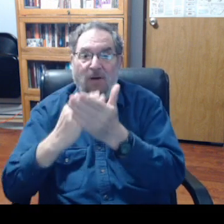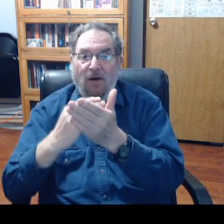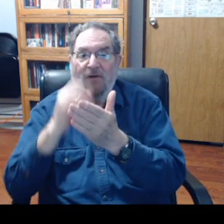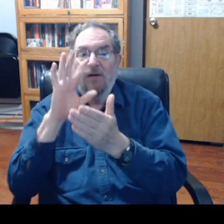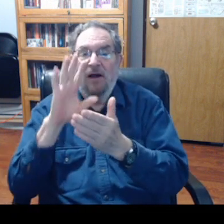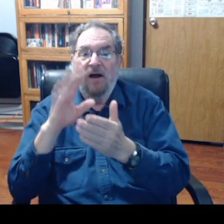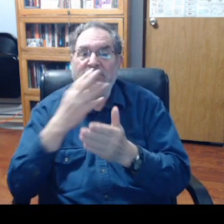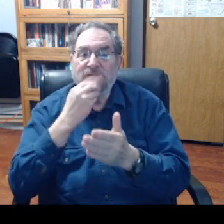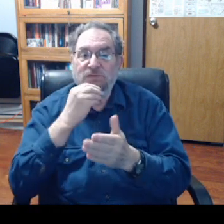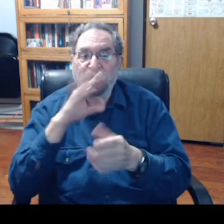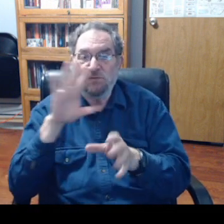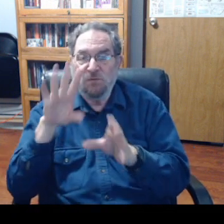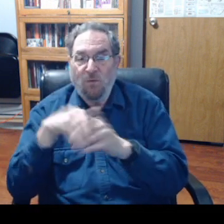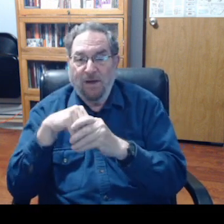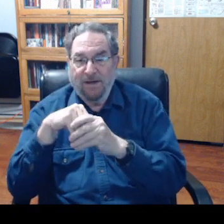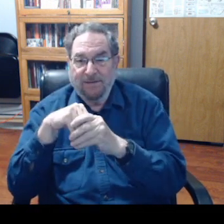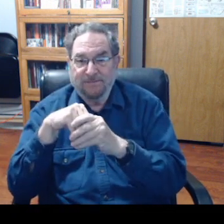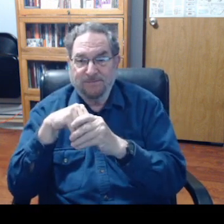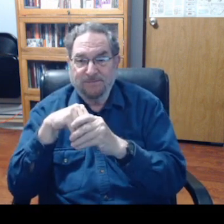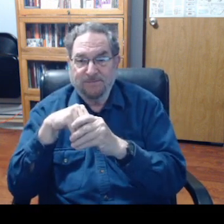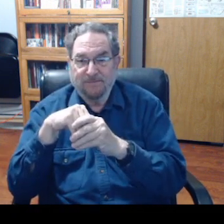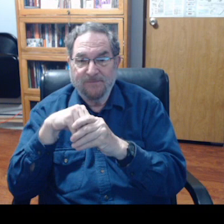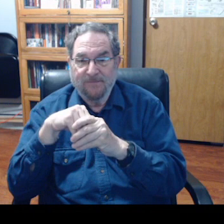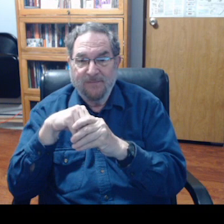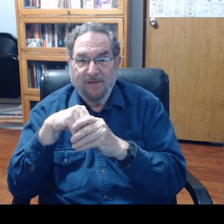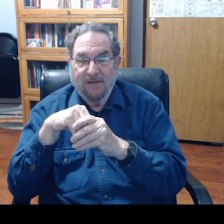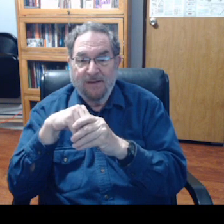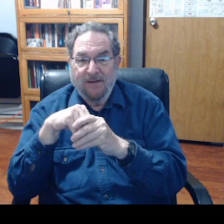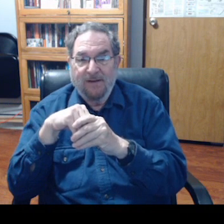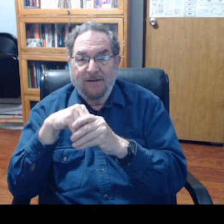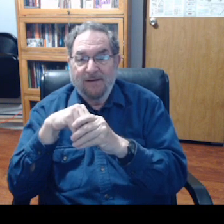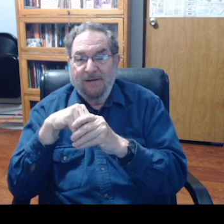second part of the Jewish